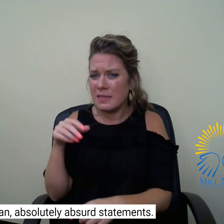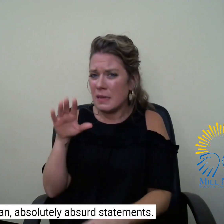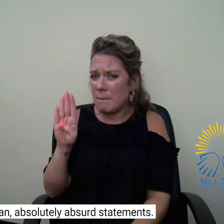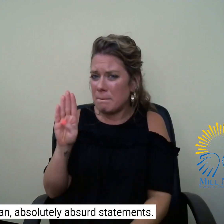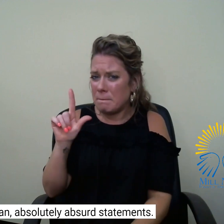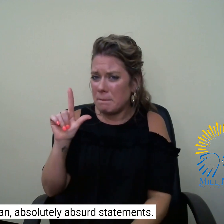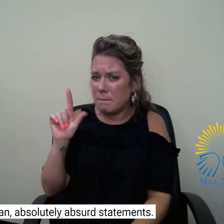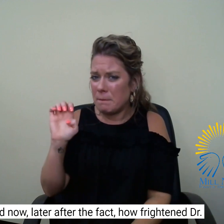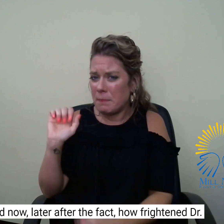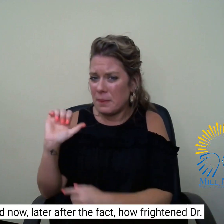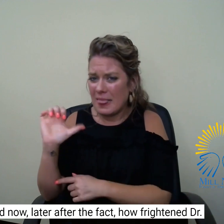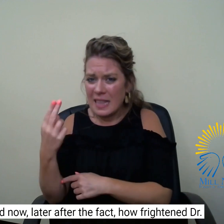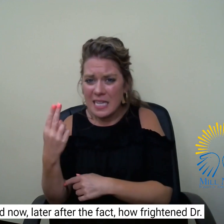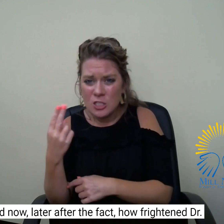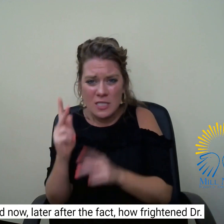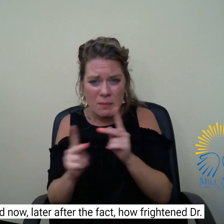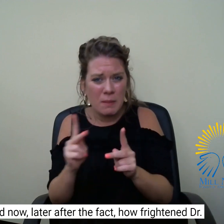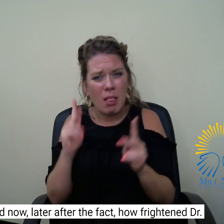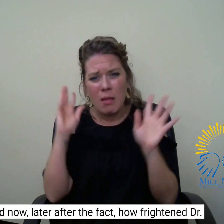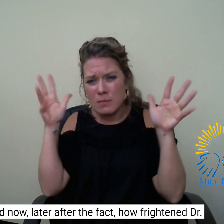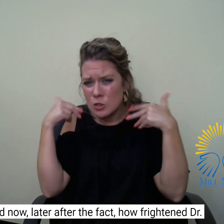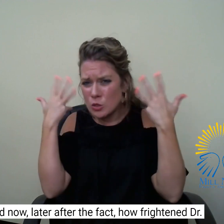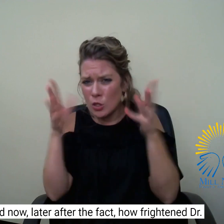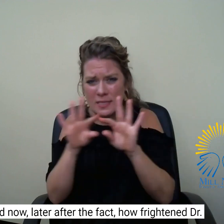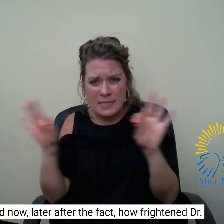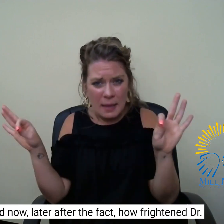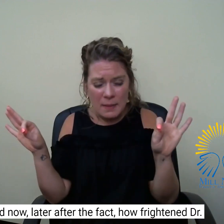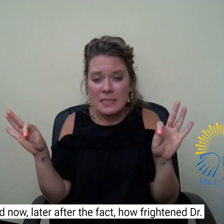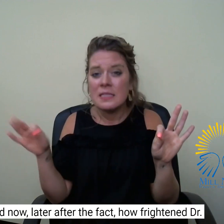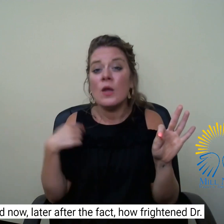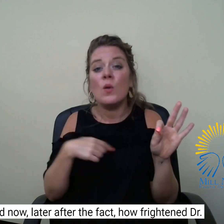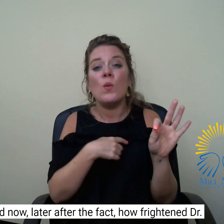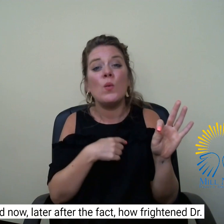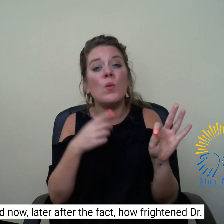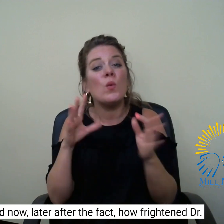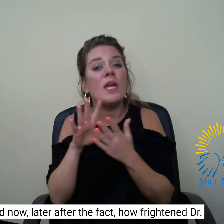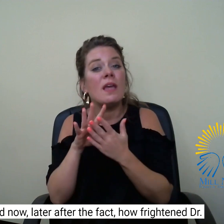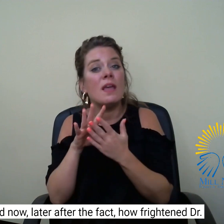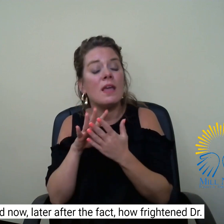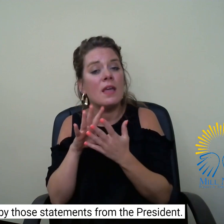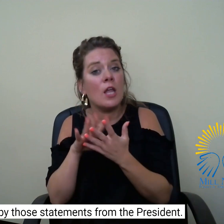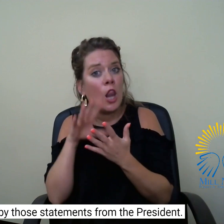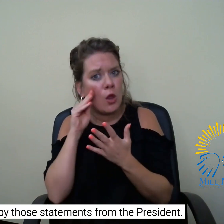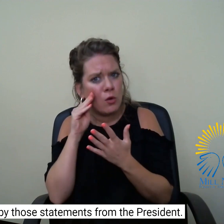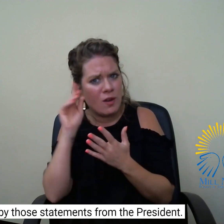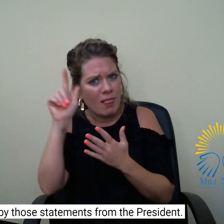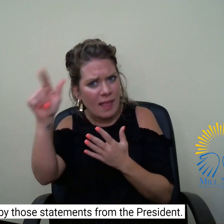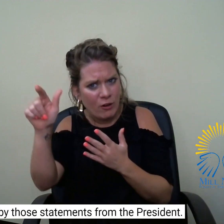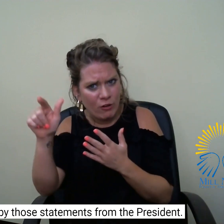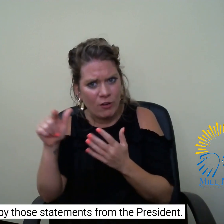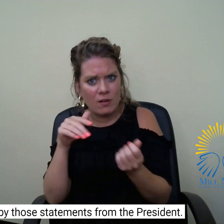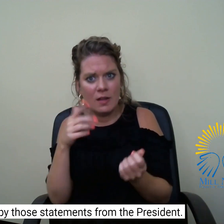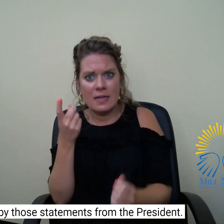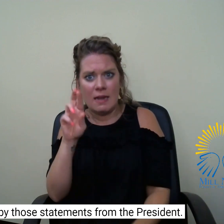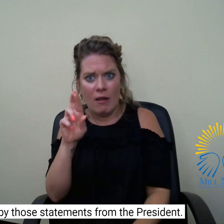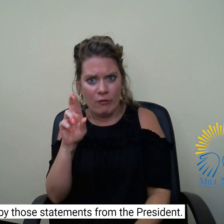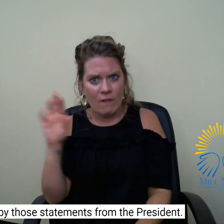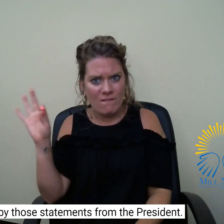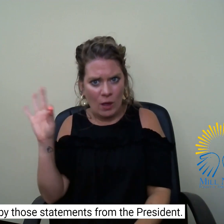absurd statements. And we've heard now later after the fact how frightened Dr. Fauci was by those statements from the president. But